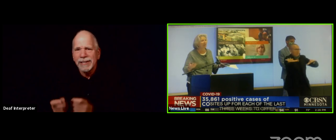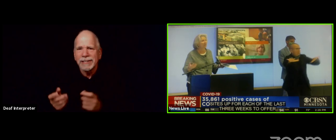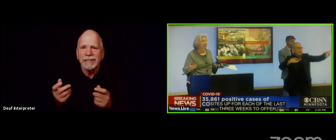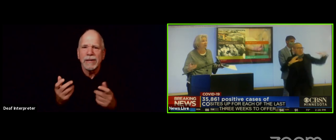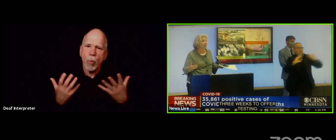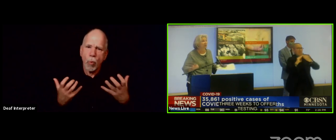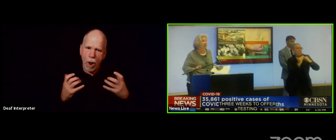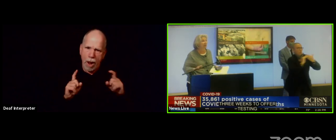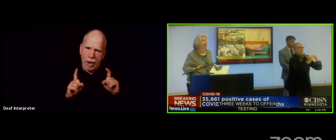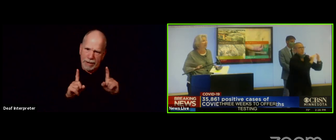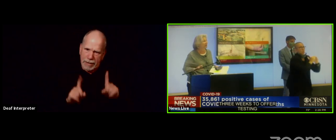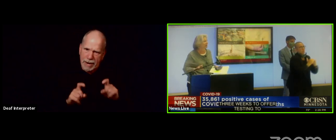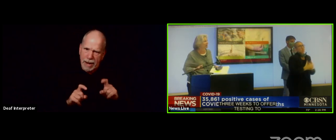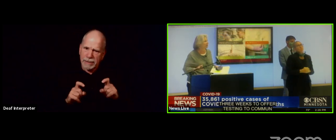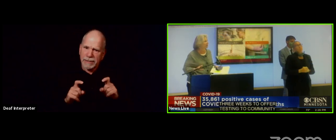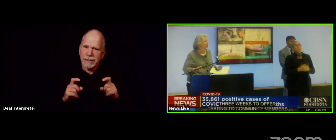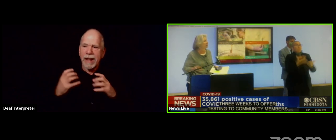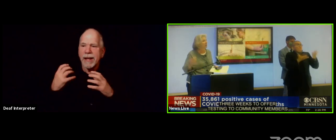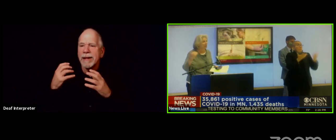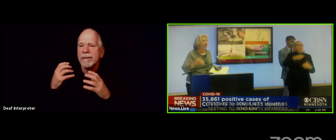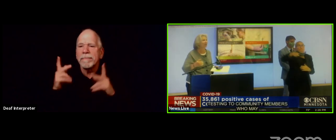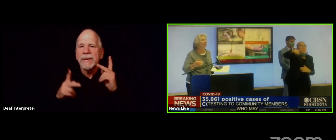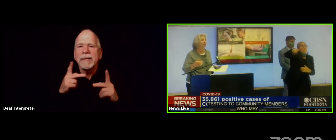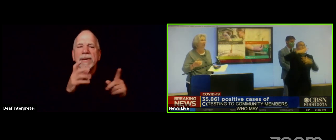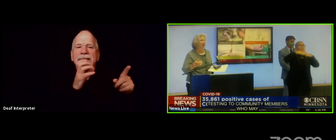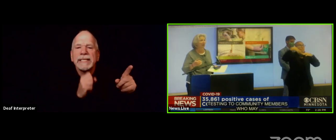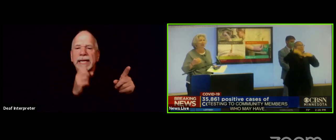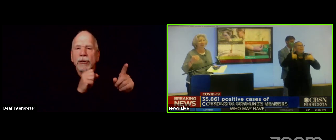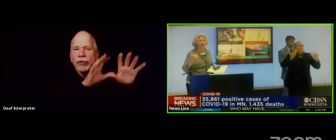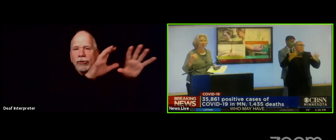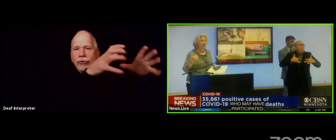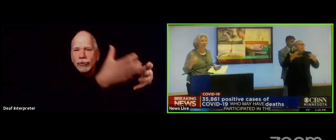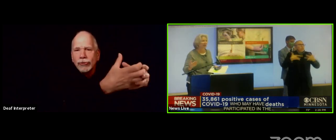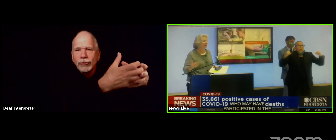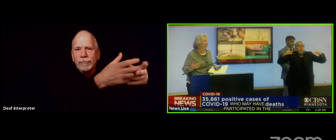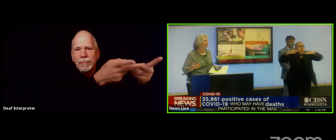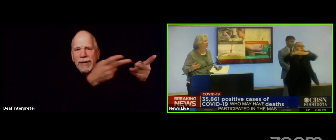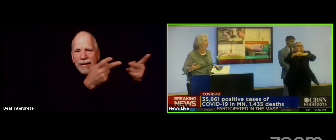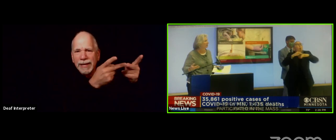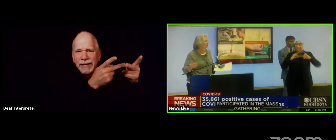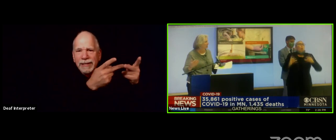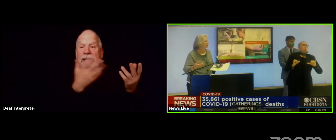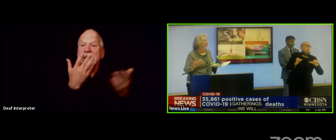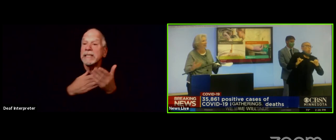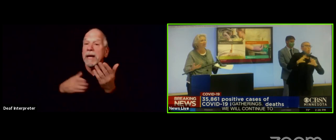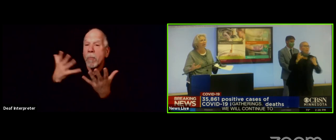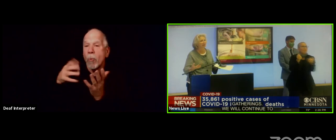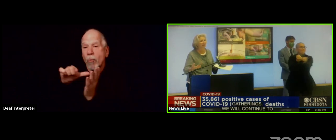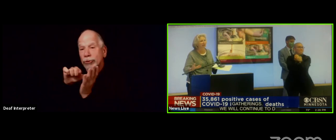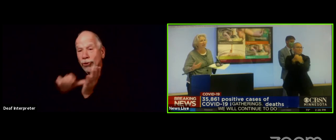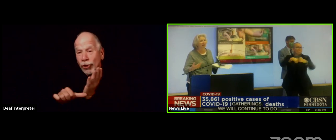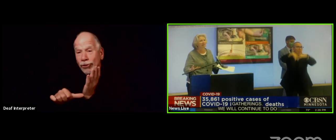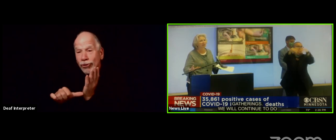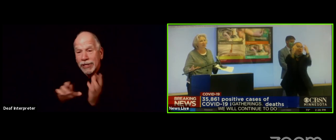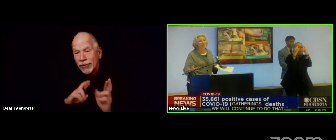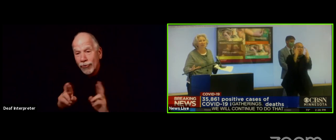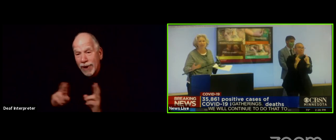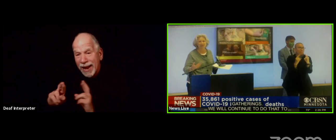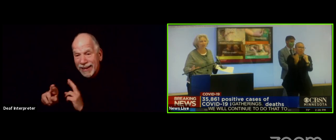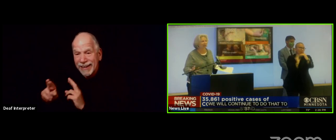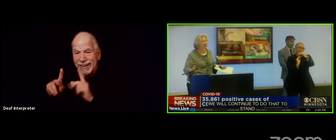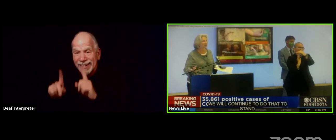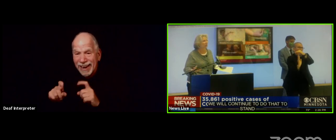have participated in the mass gatherings. We'll continue to do that, to stand up special testing